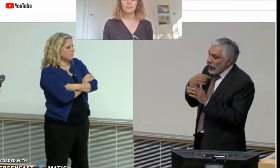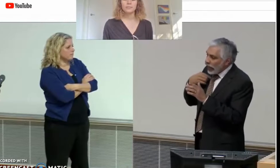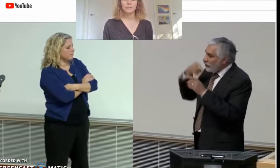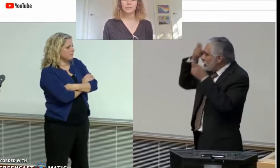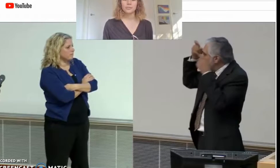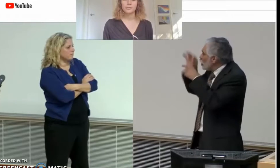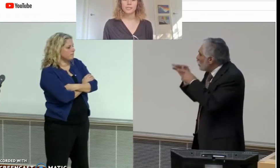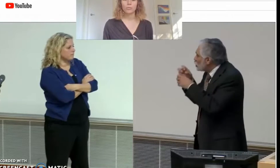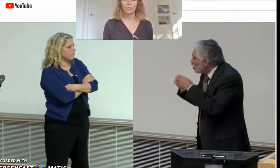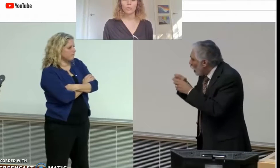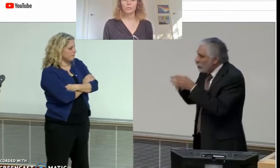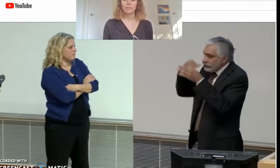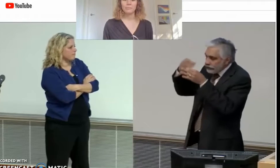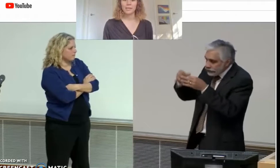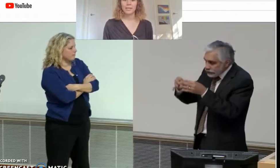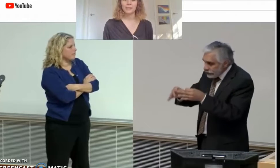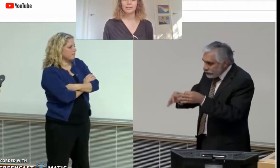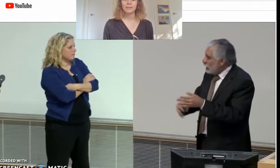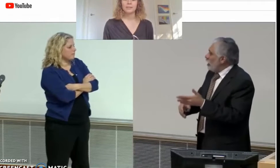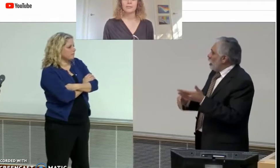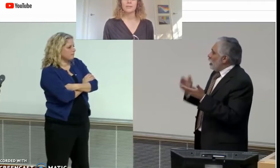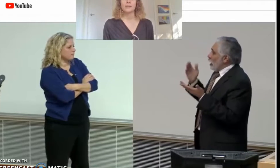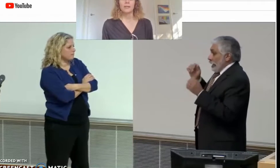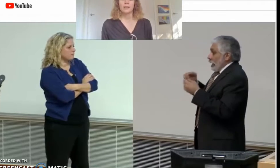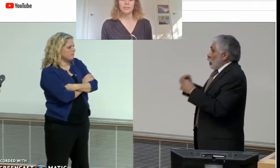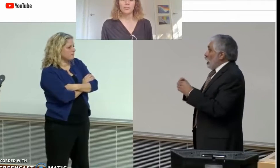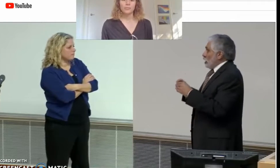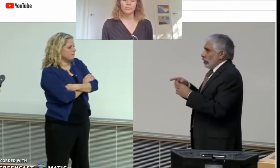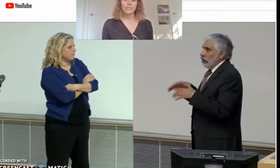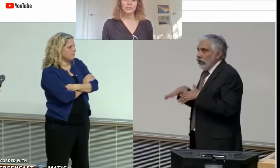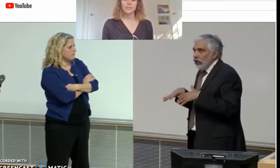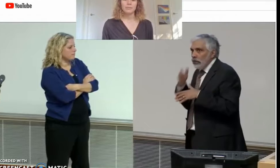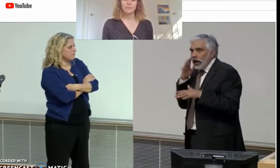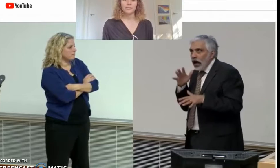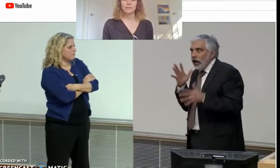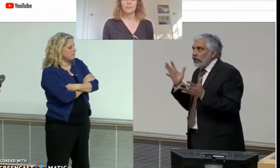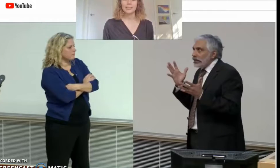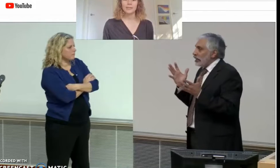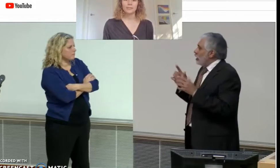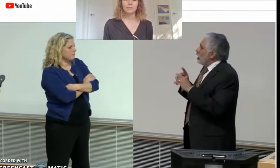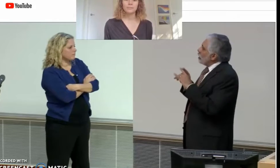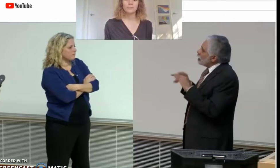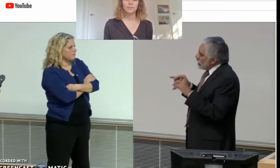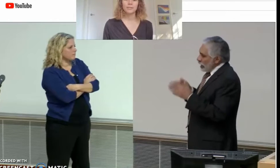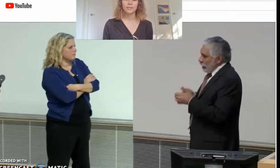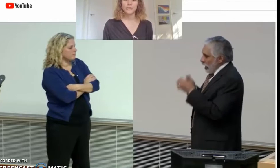If you associate the word with the meaning, those issues can be fixed little by little. It's